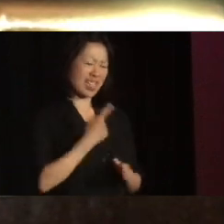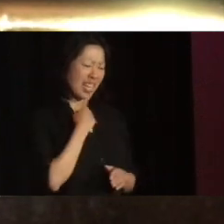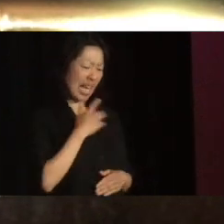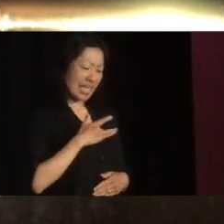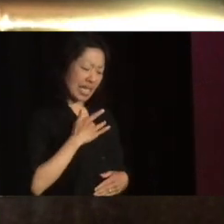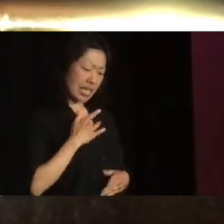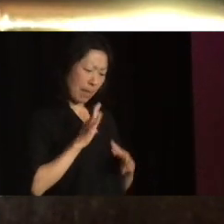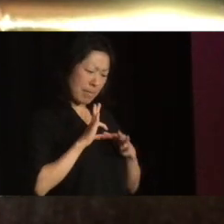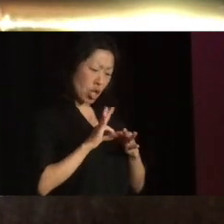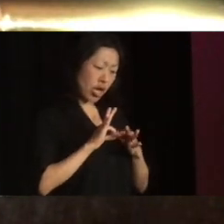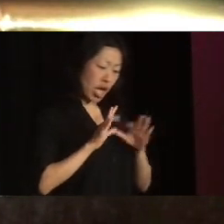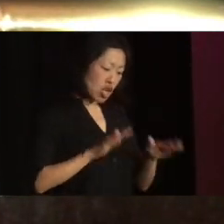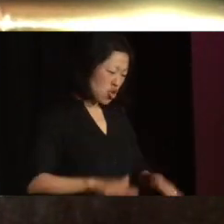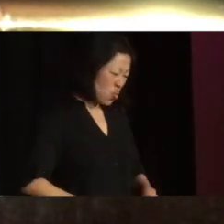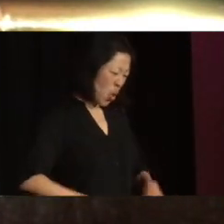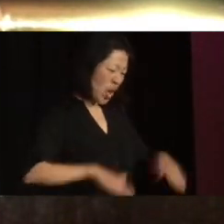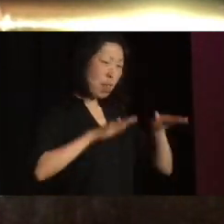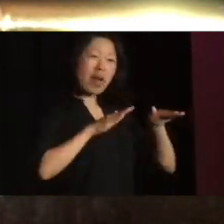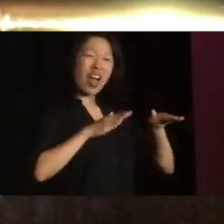while growing up,